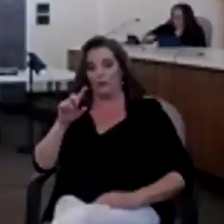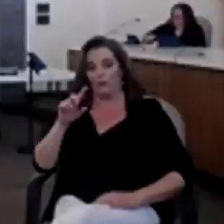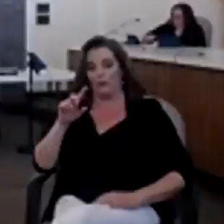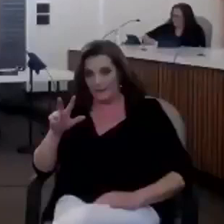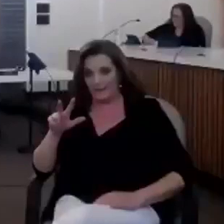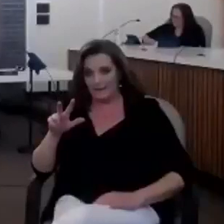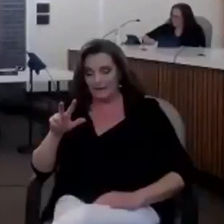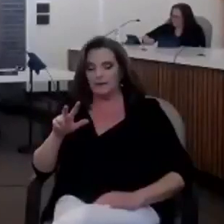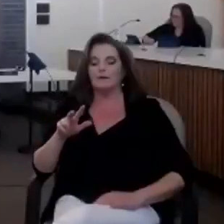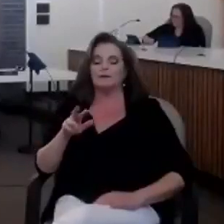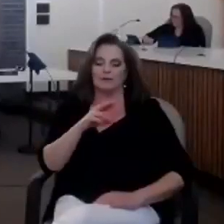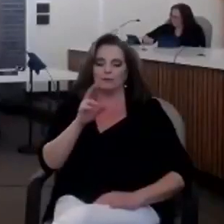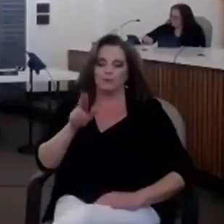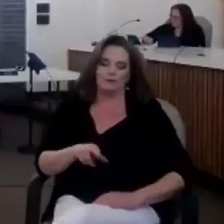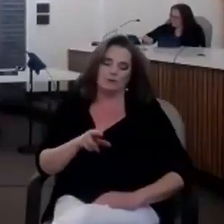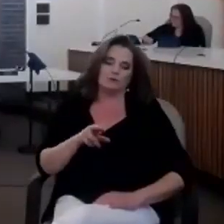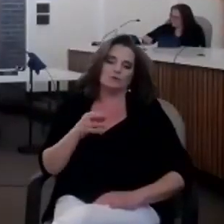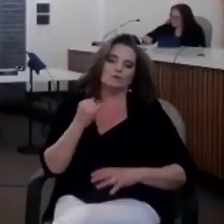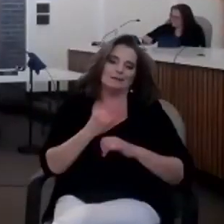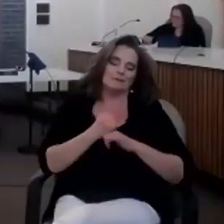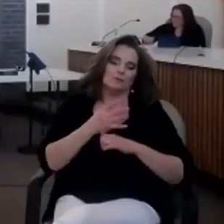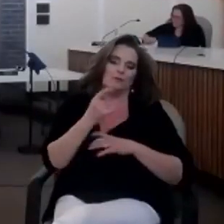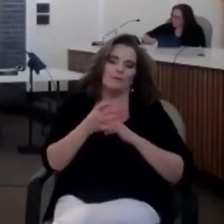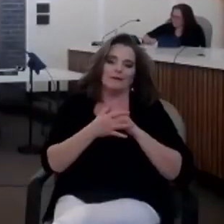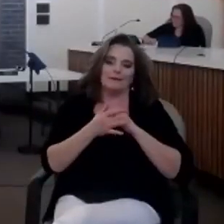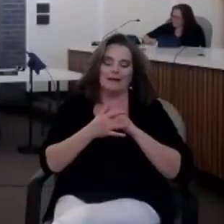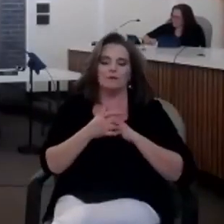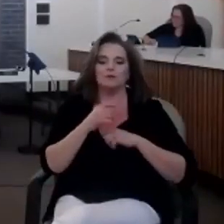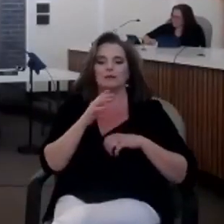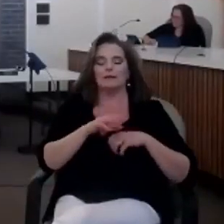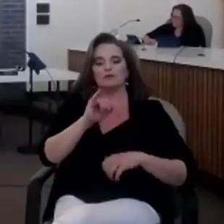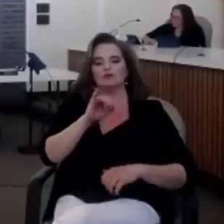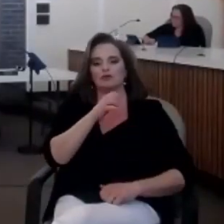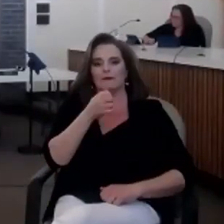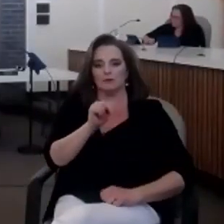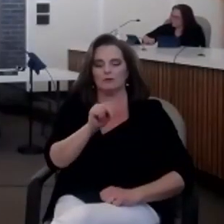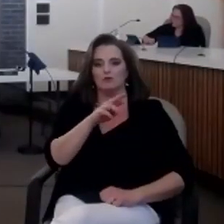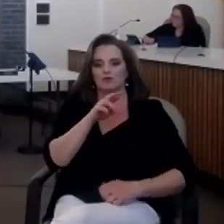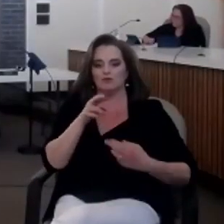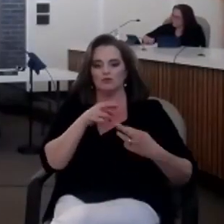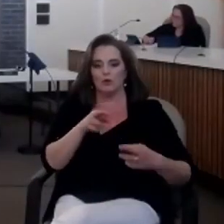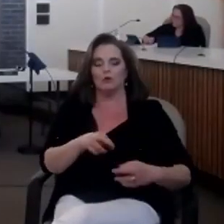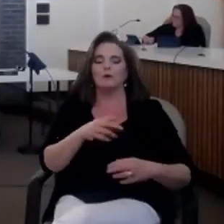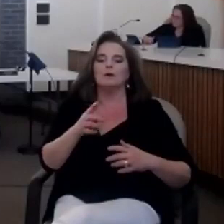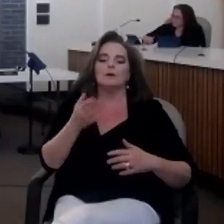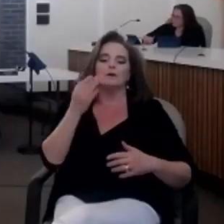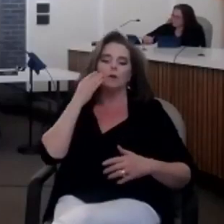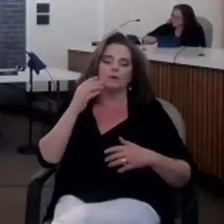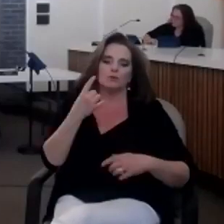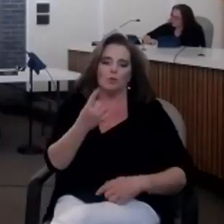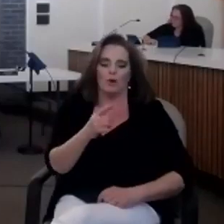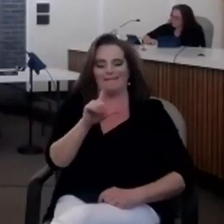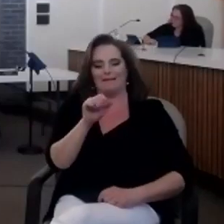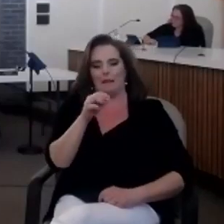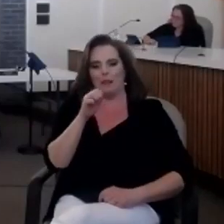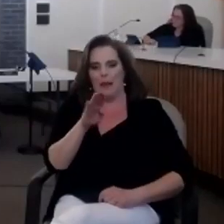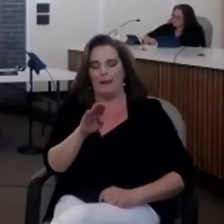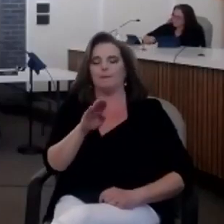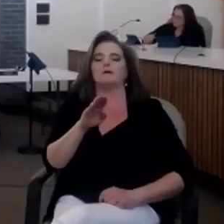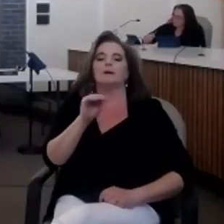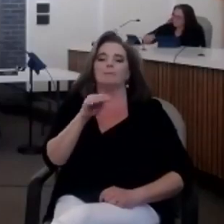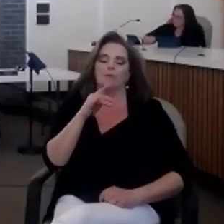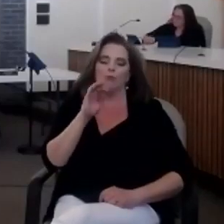2020-013, the Rochester Institute of Technology, Jefferson Road, known as One Lom Memorial Drive, to construct a